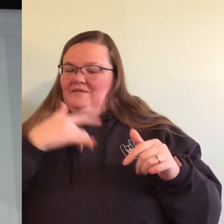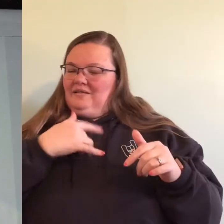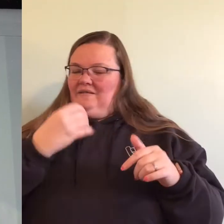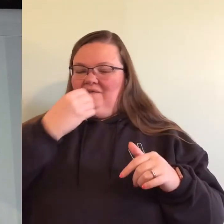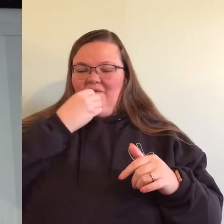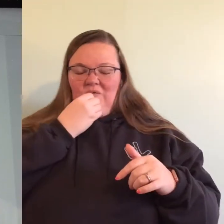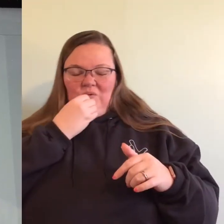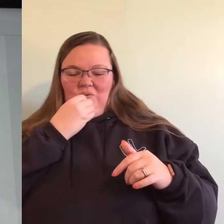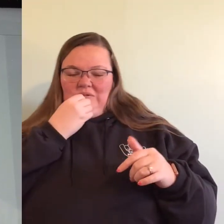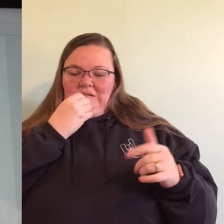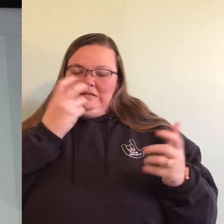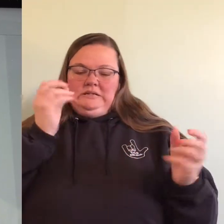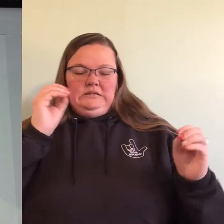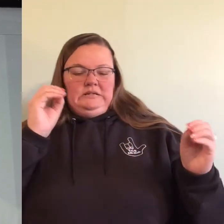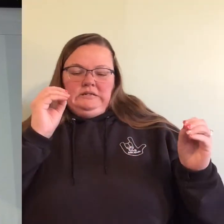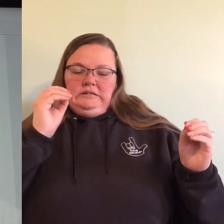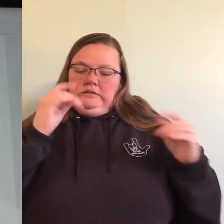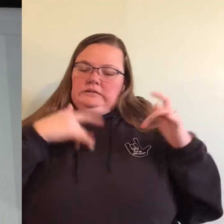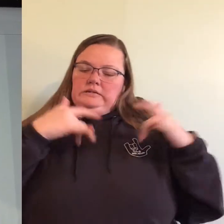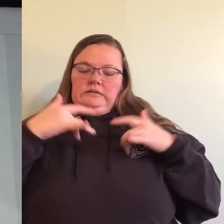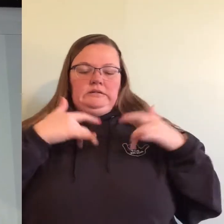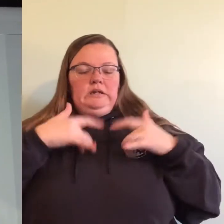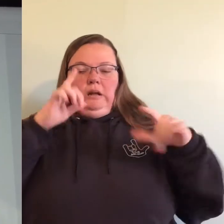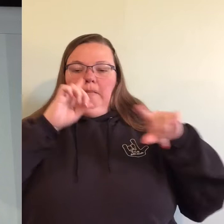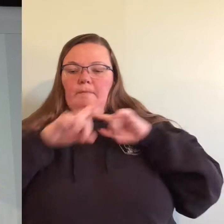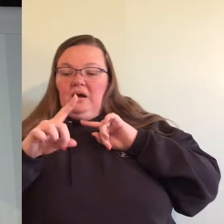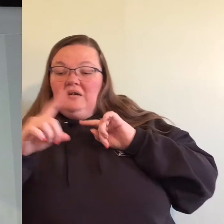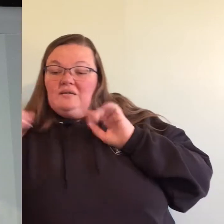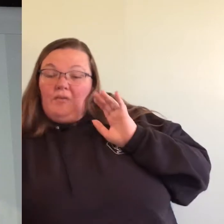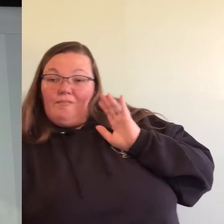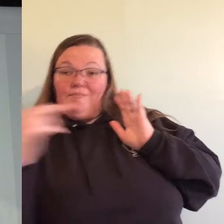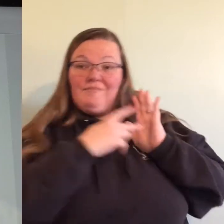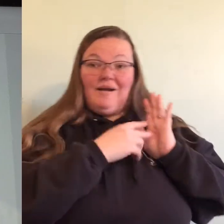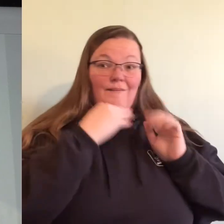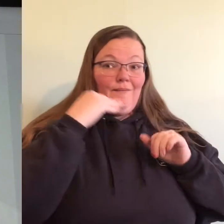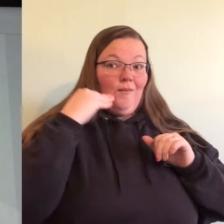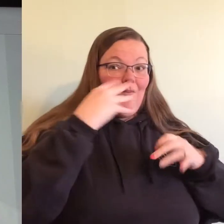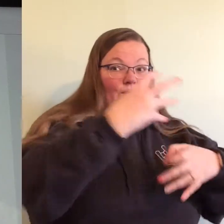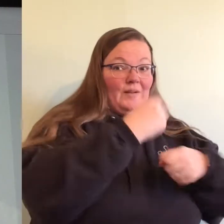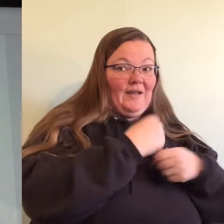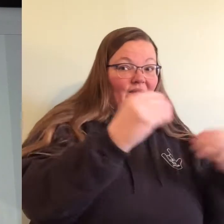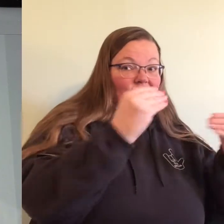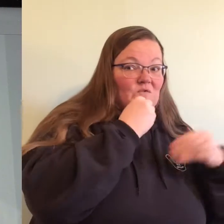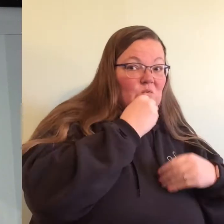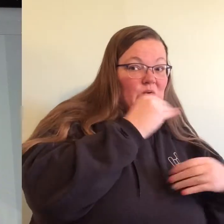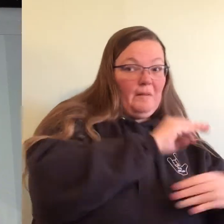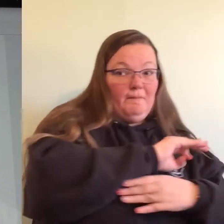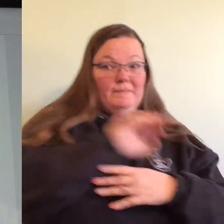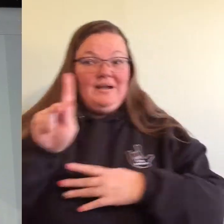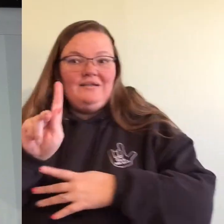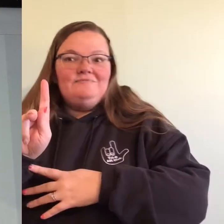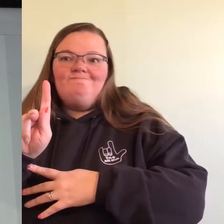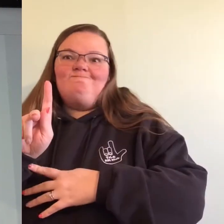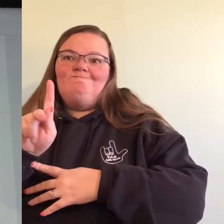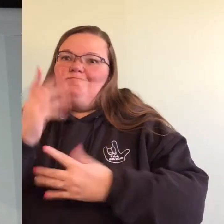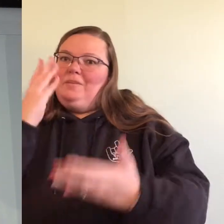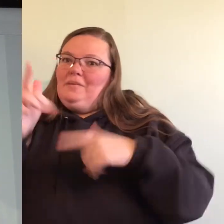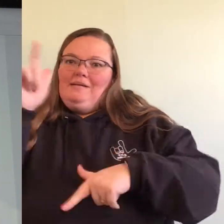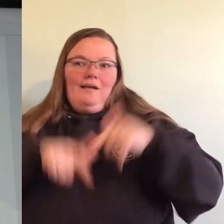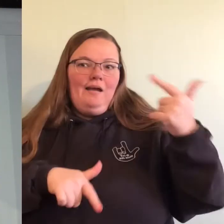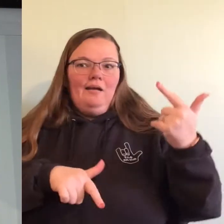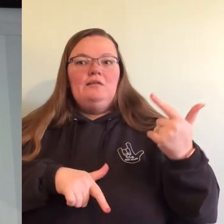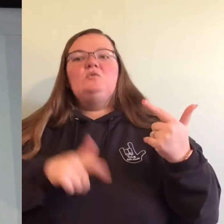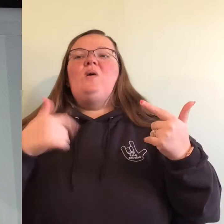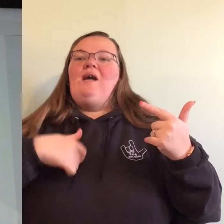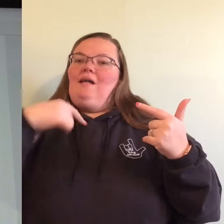the latter, only there doesn't seem to be any certainty of getting into this country again, when once you've got out of it. I think